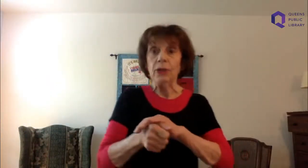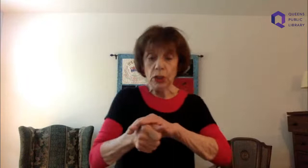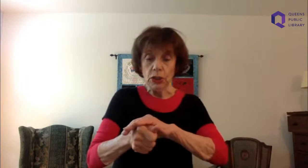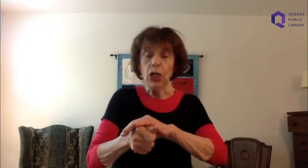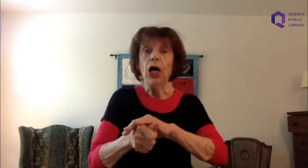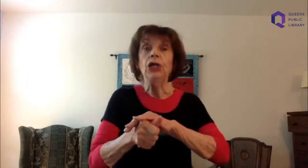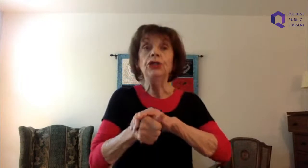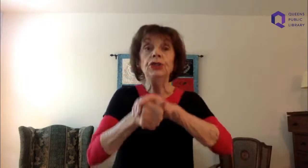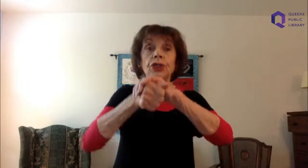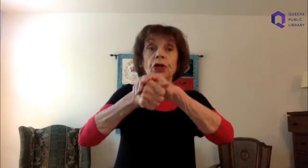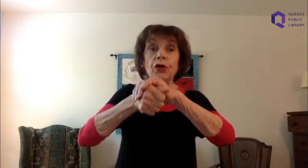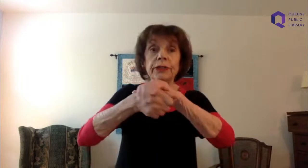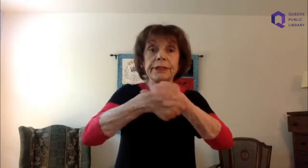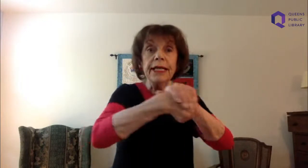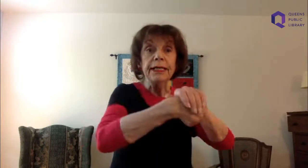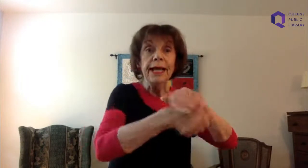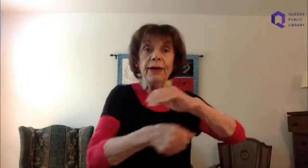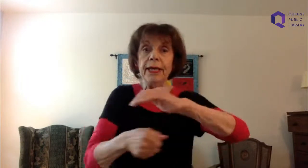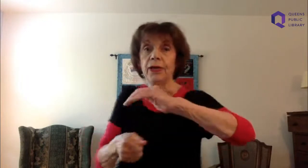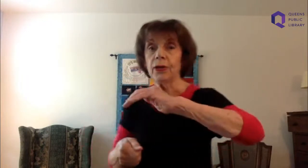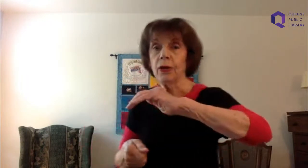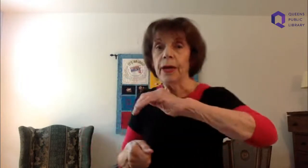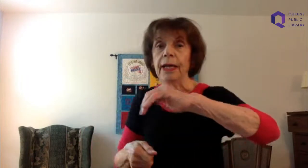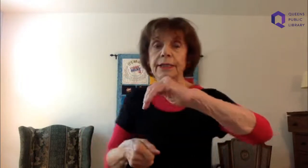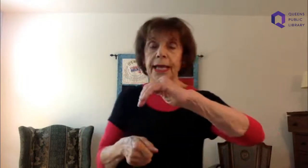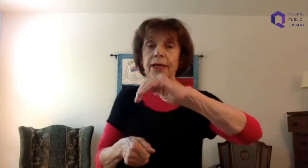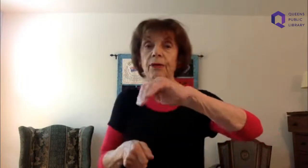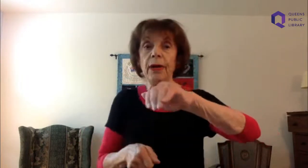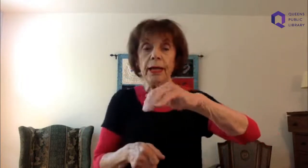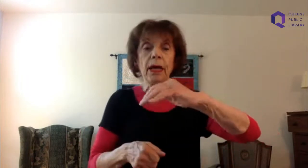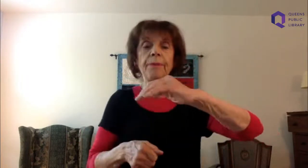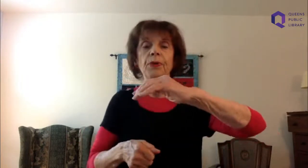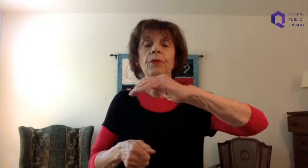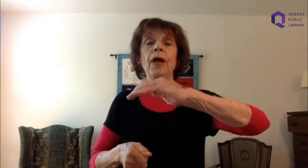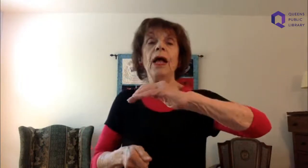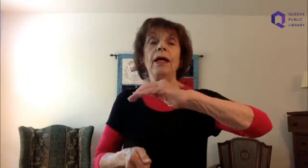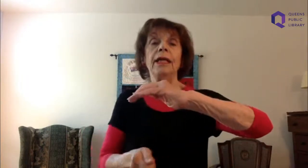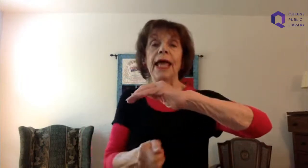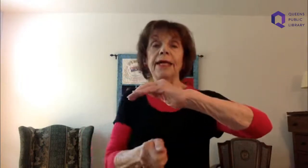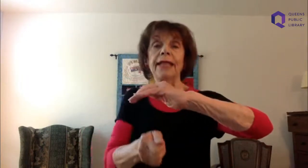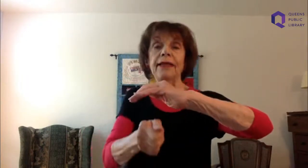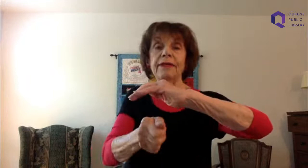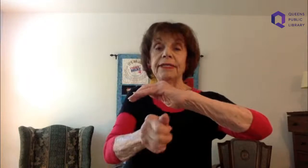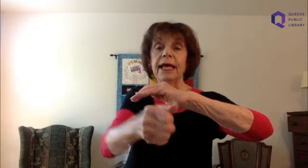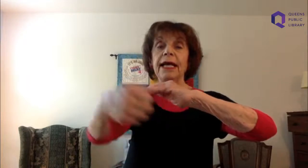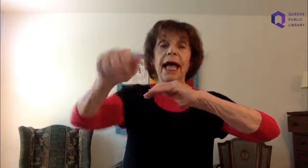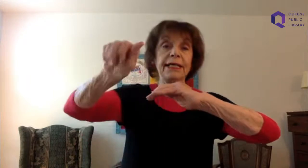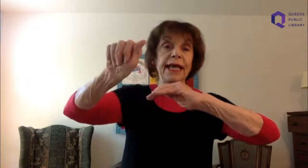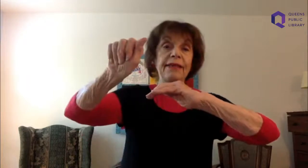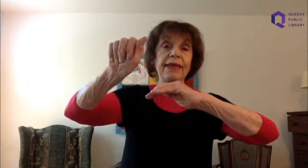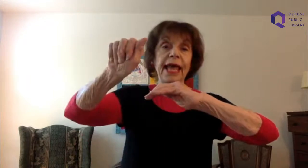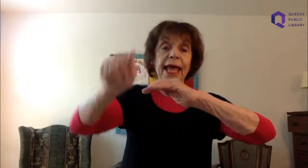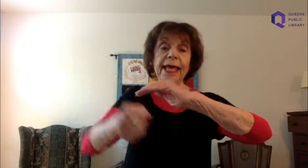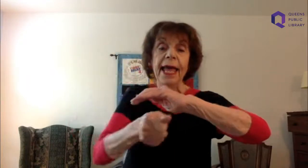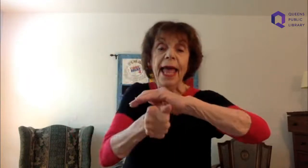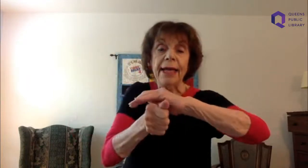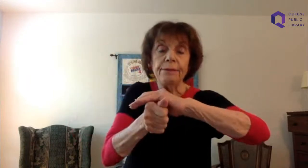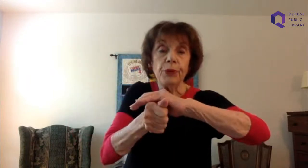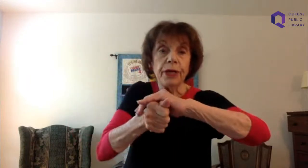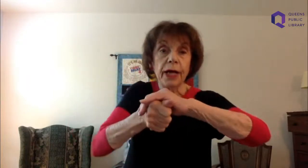about turtles. Now here you go, take your cup, your hand like this, and take the A and put it